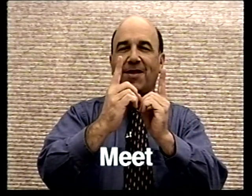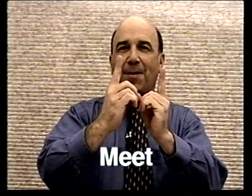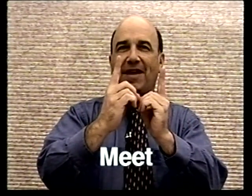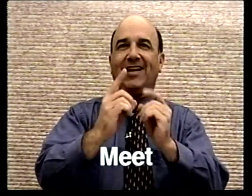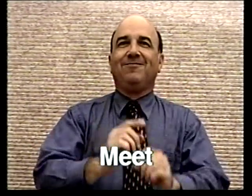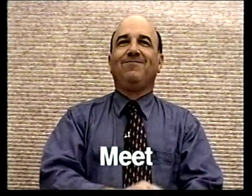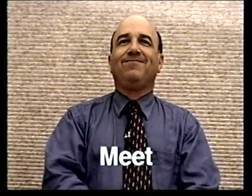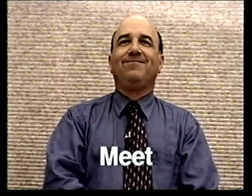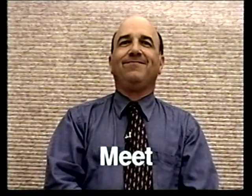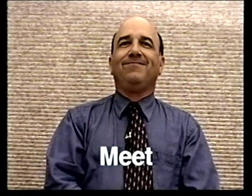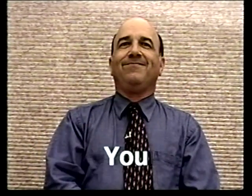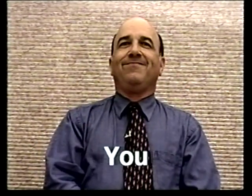Meet.